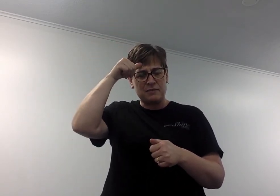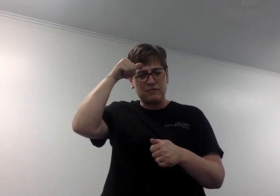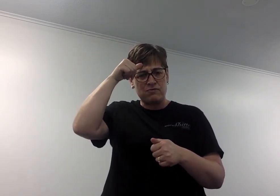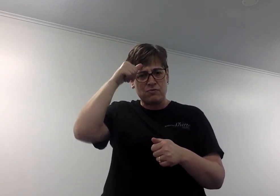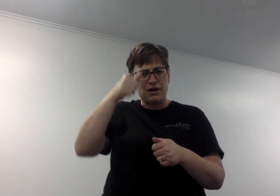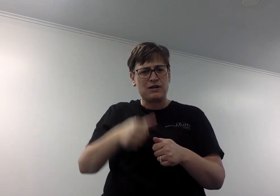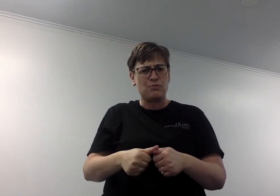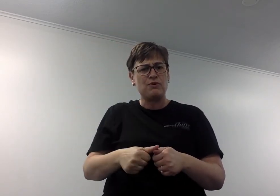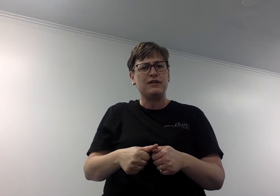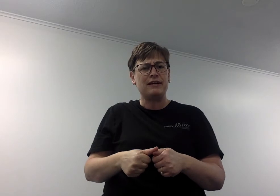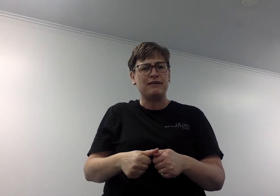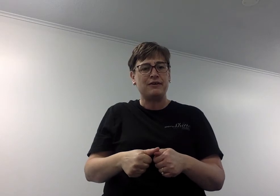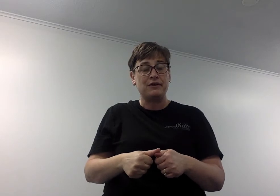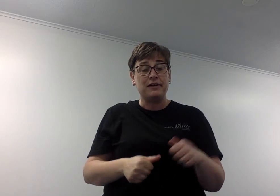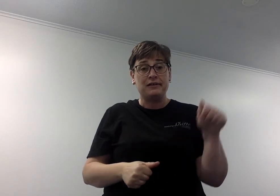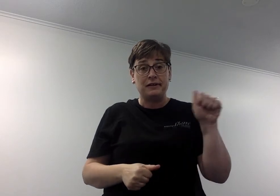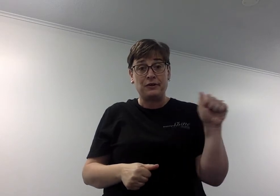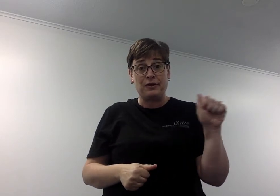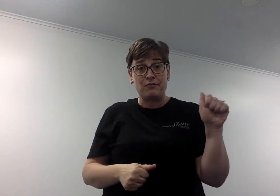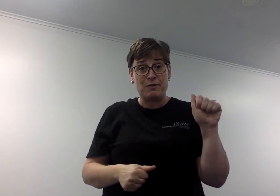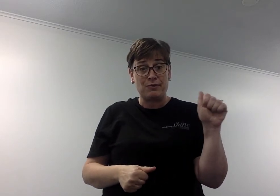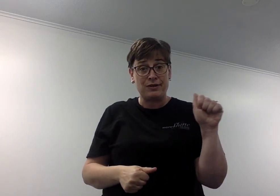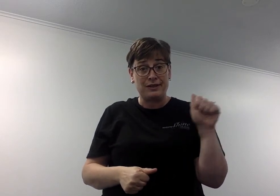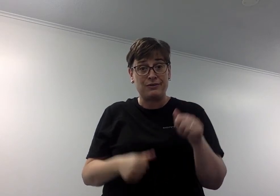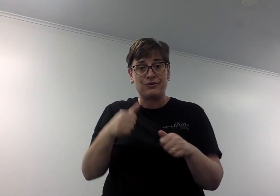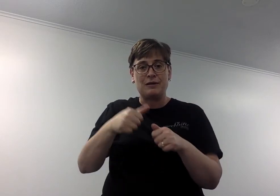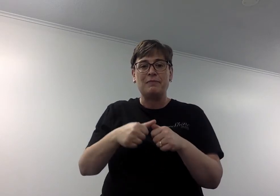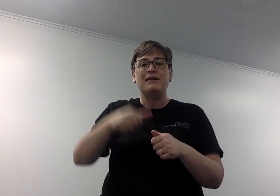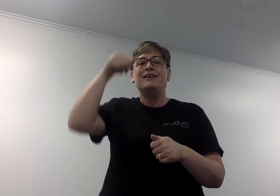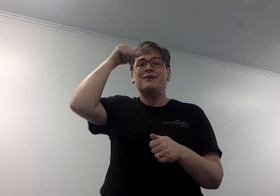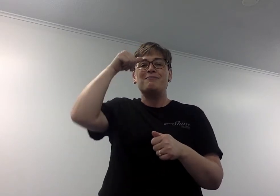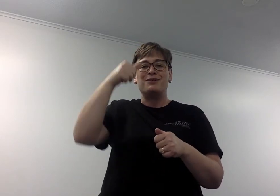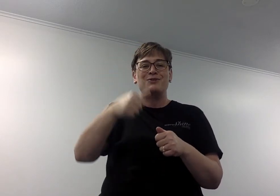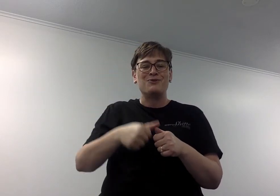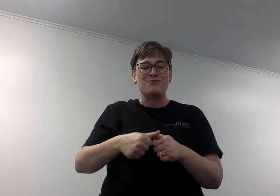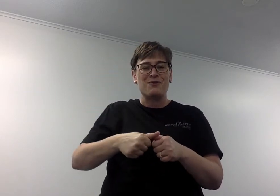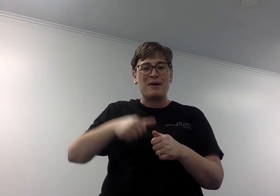from your brain and you're putting it down here like you're going to remember it in the other thumb. But you're remember.